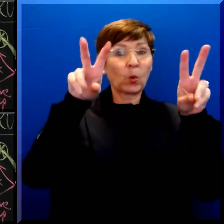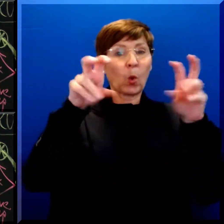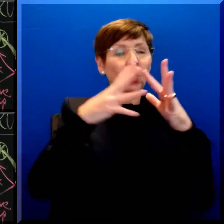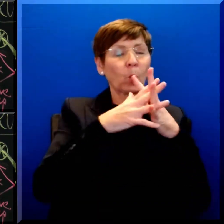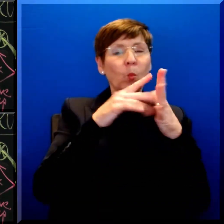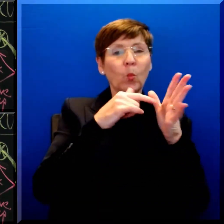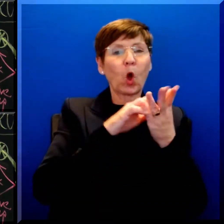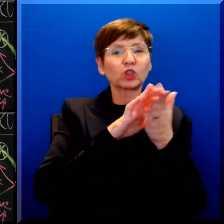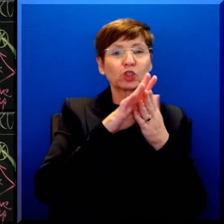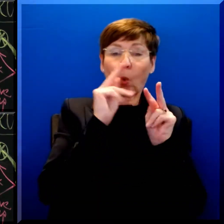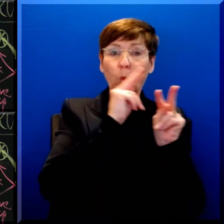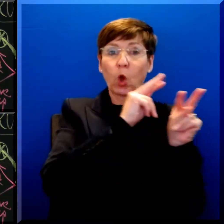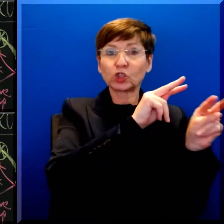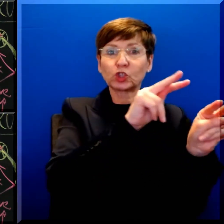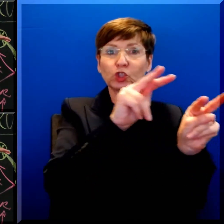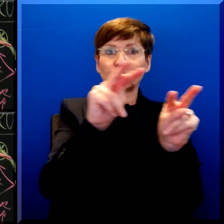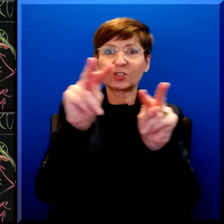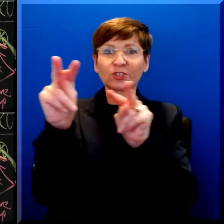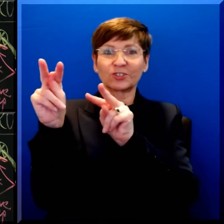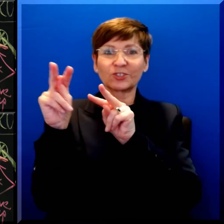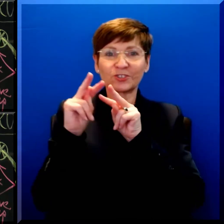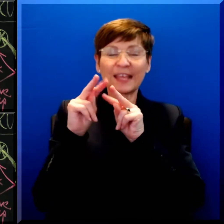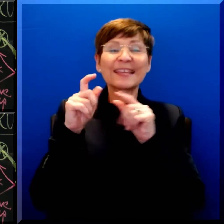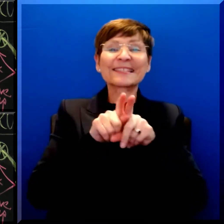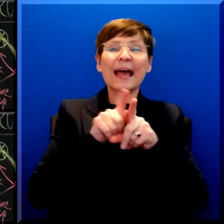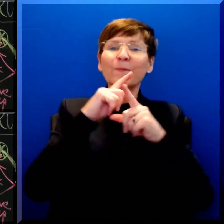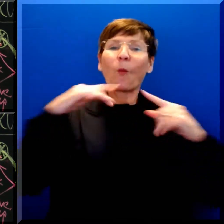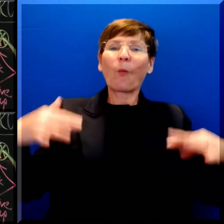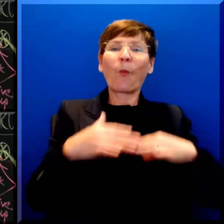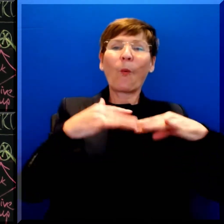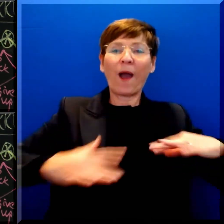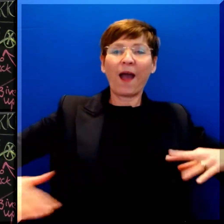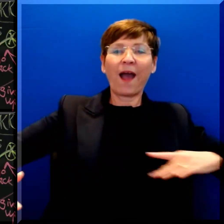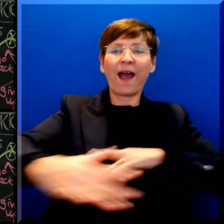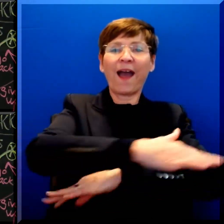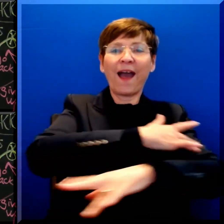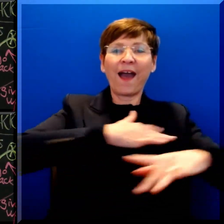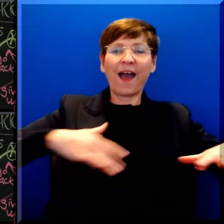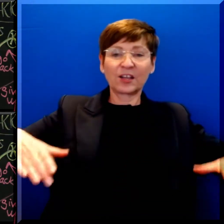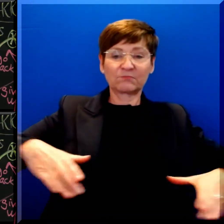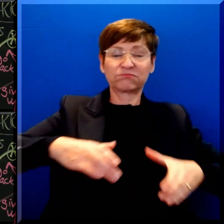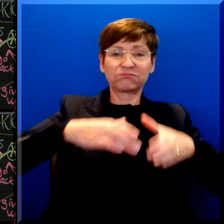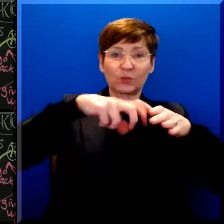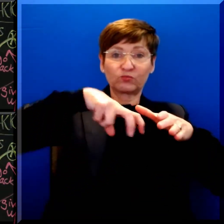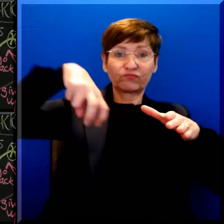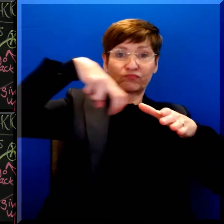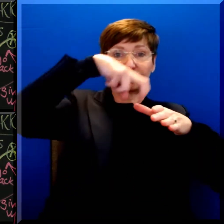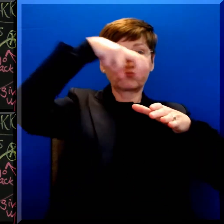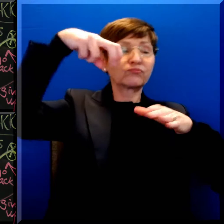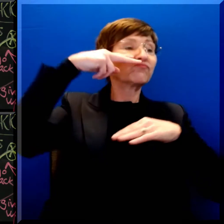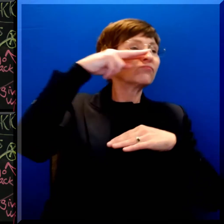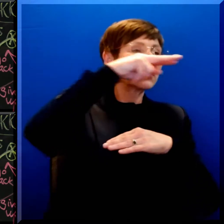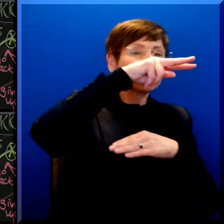would actually scramble up the tower. Why? To get a vantage point of the battlefield. They have a new perspective. From the tower, right, you could see friends or enemies